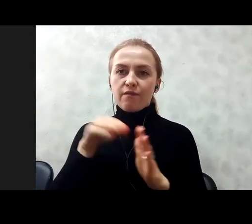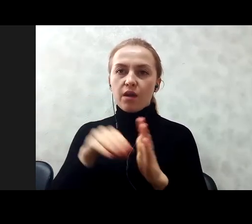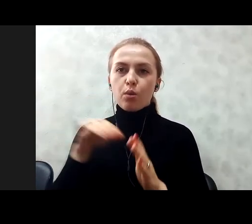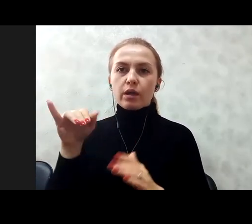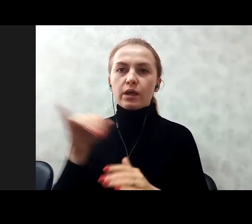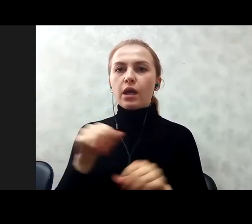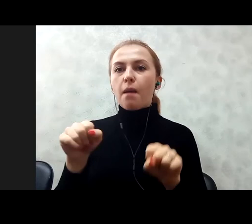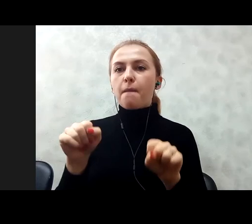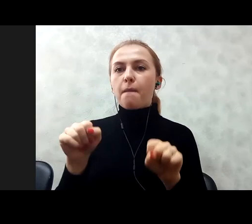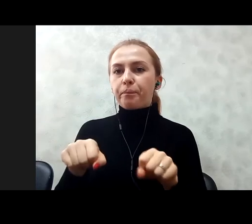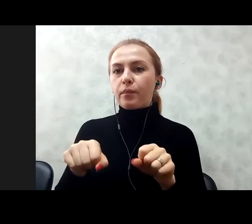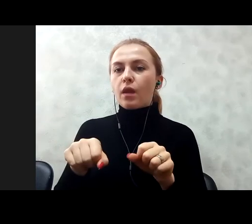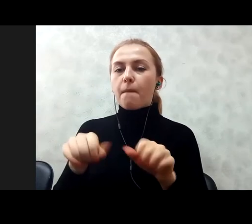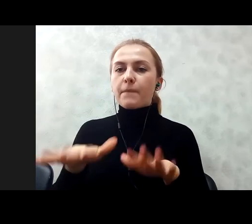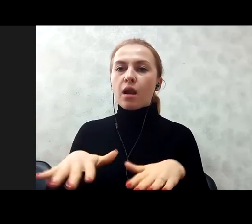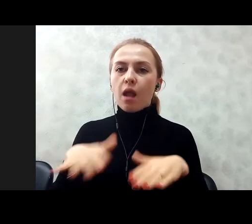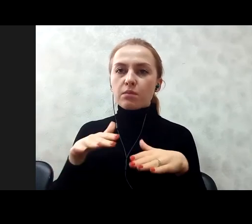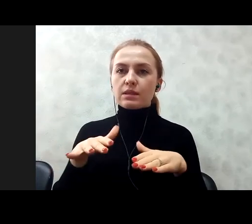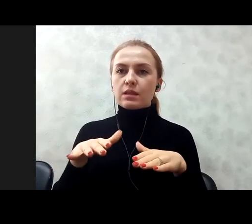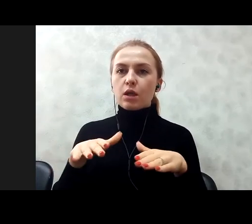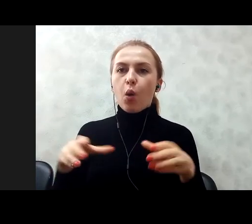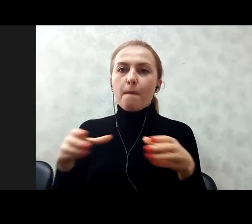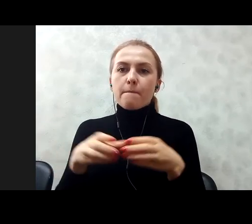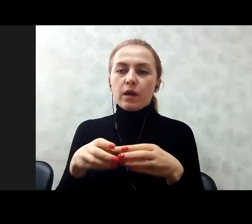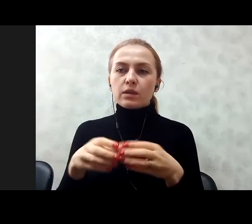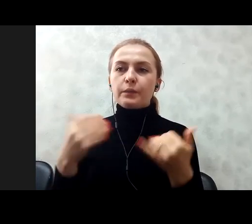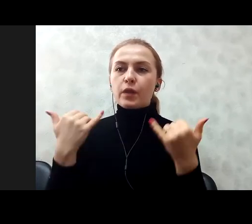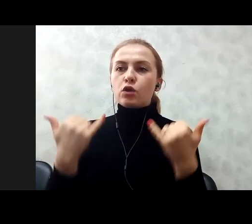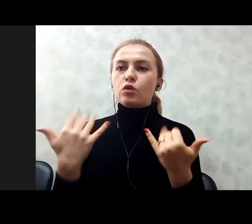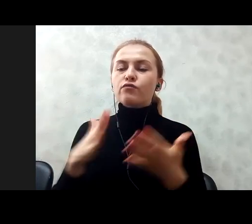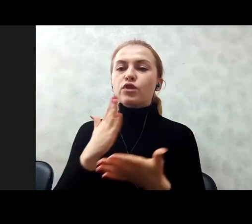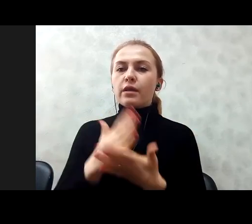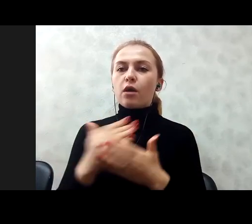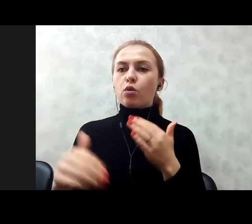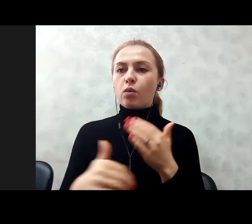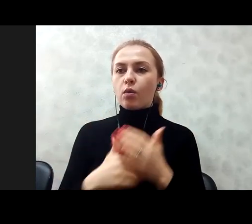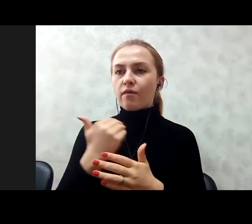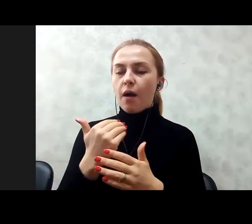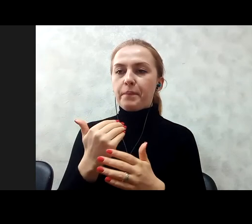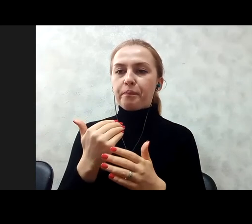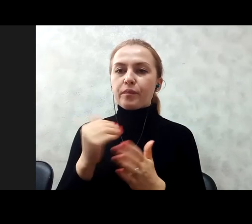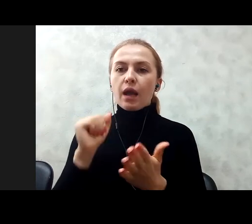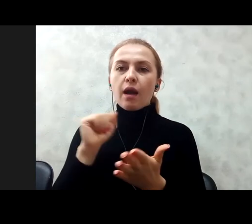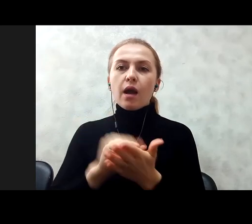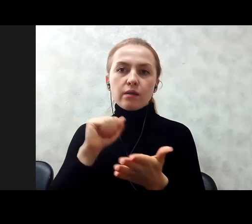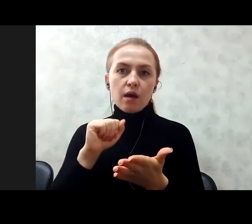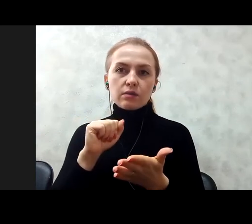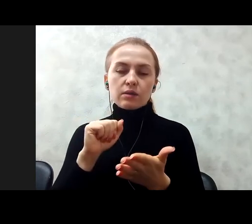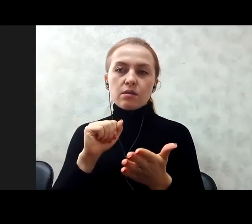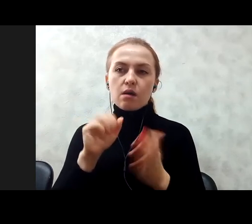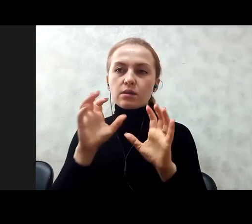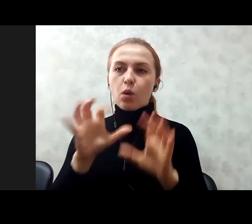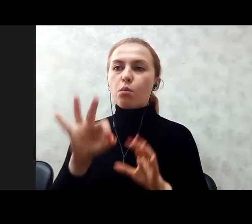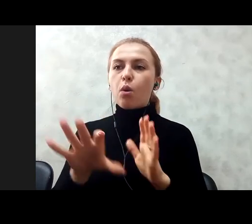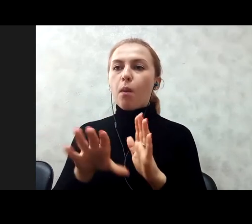And the same, by the way, pertains to the possibilities available to the CEC at